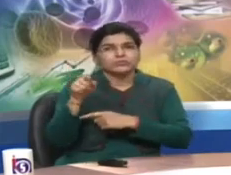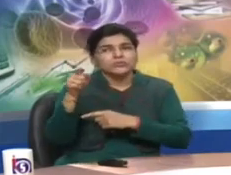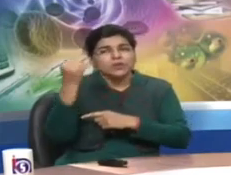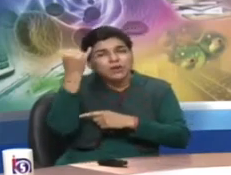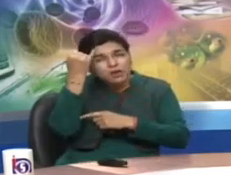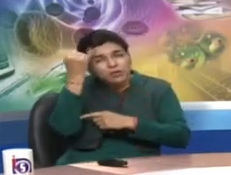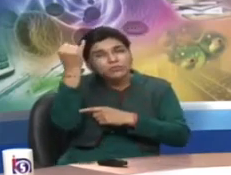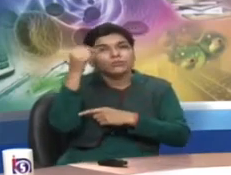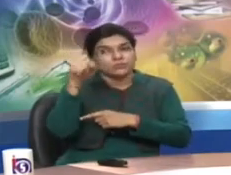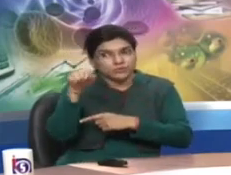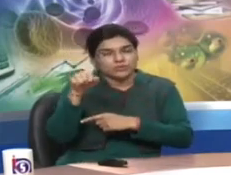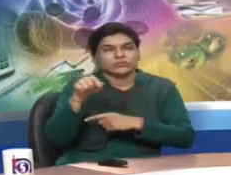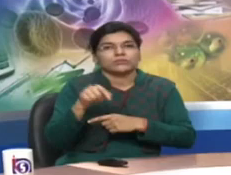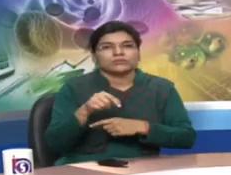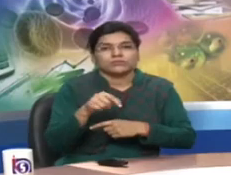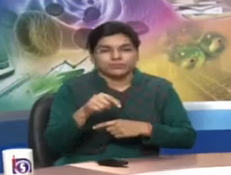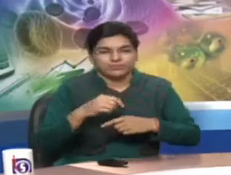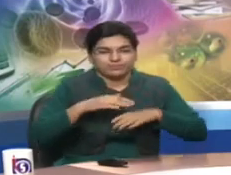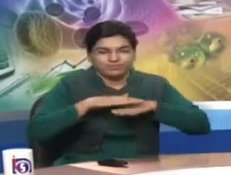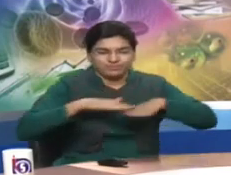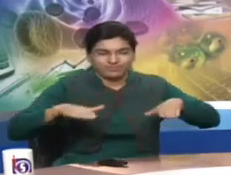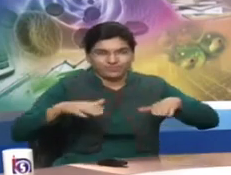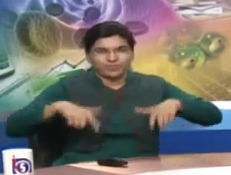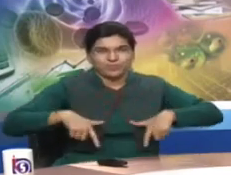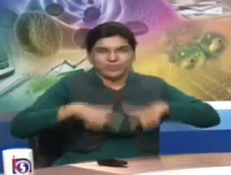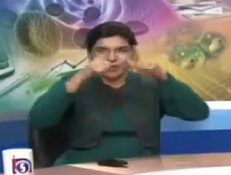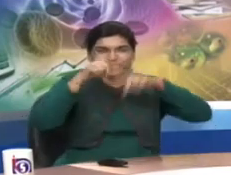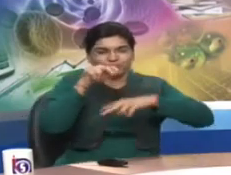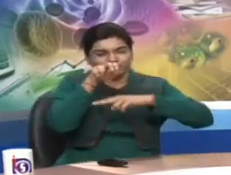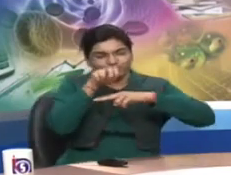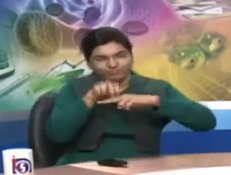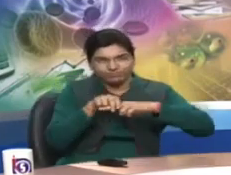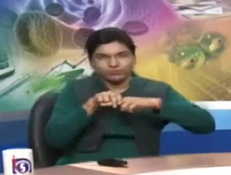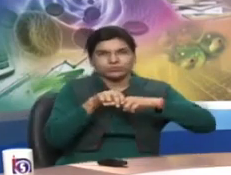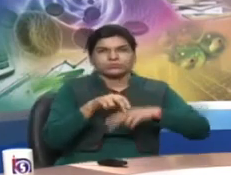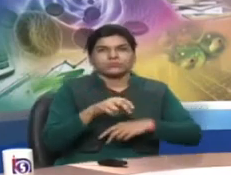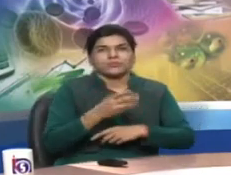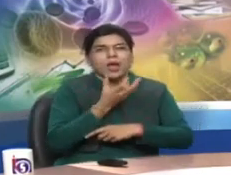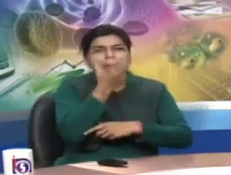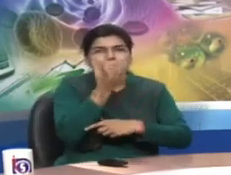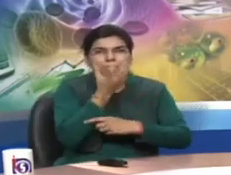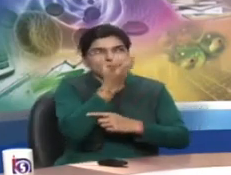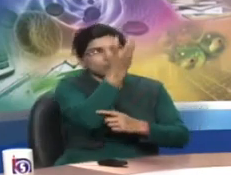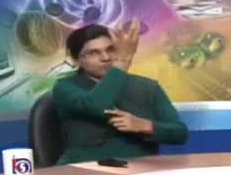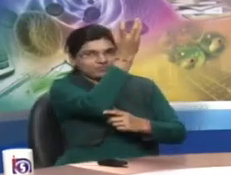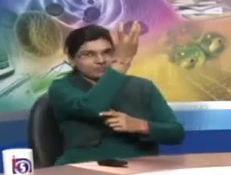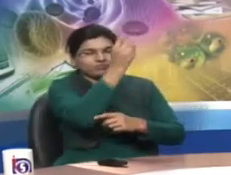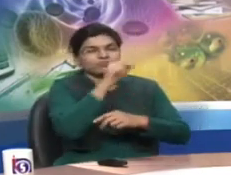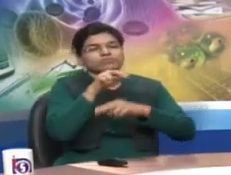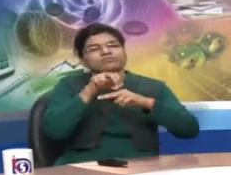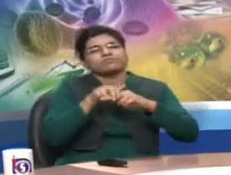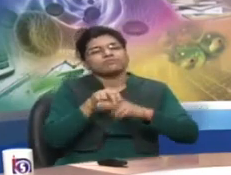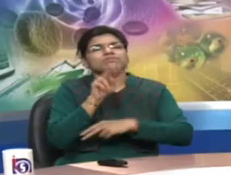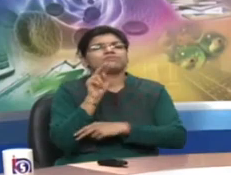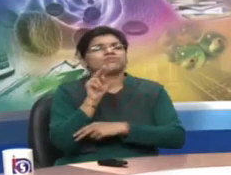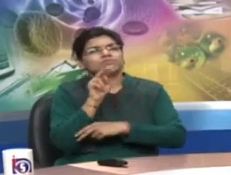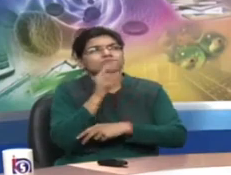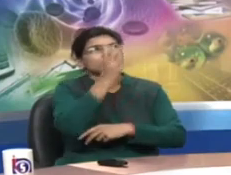It is a very established law of gravity. Newton was once sitting under a tree and